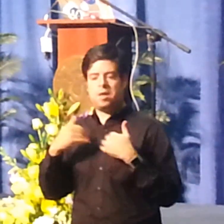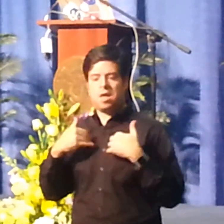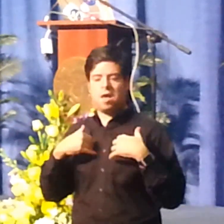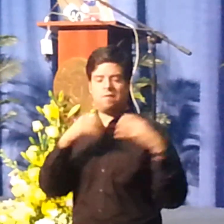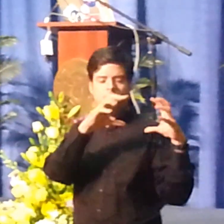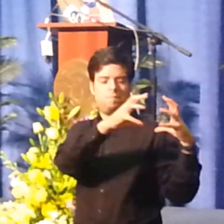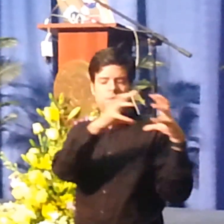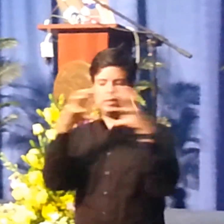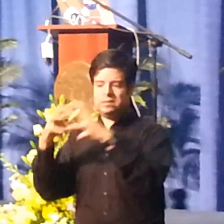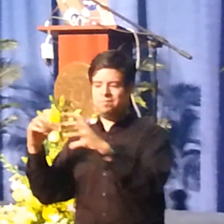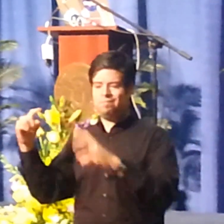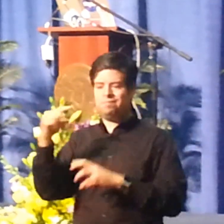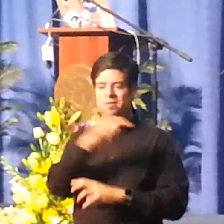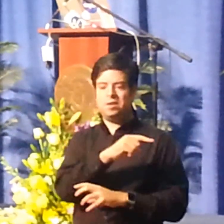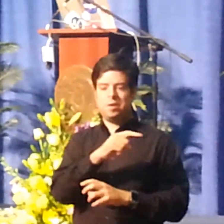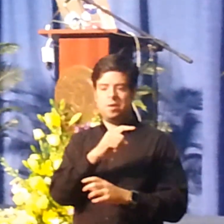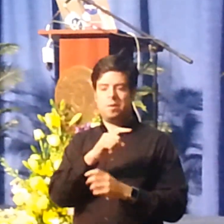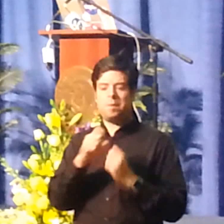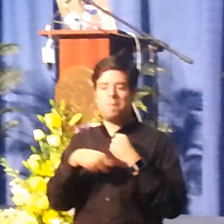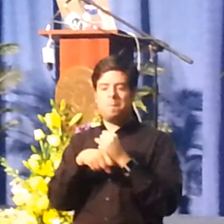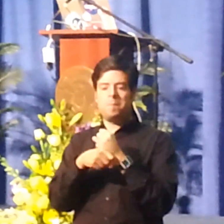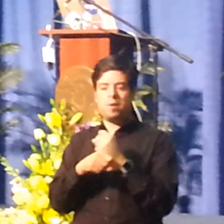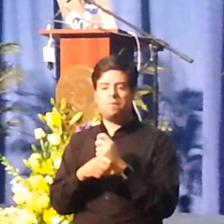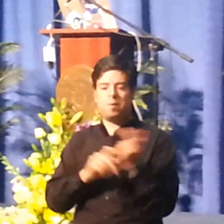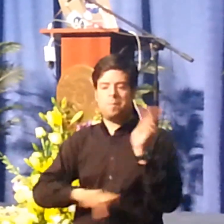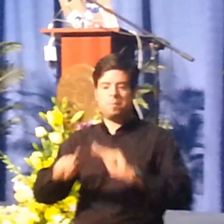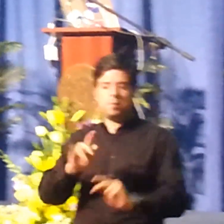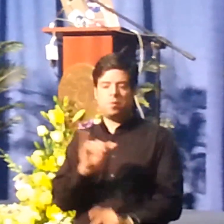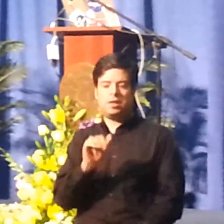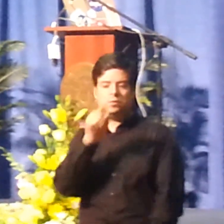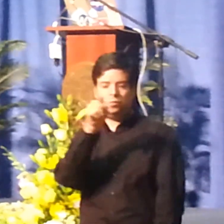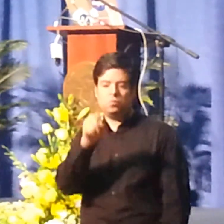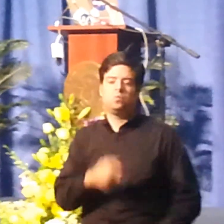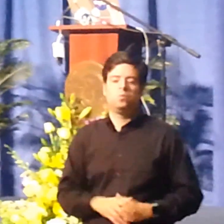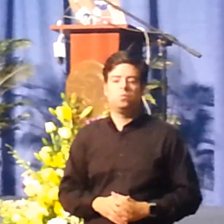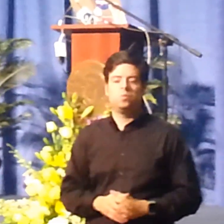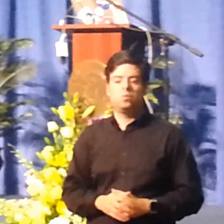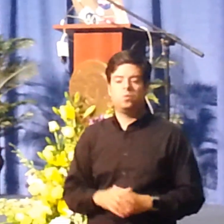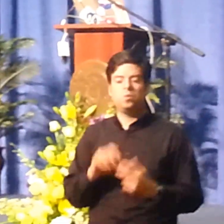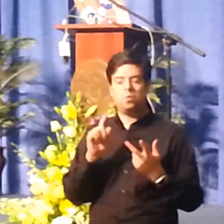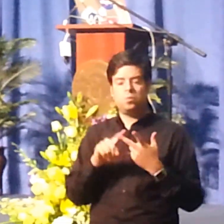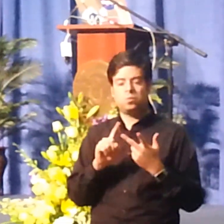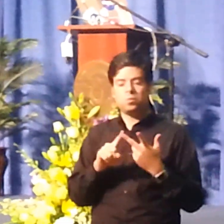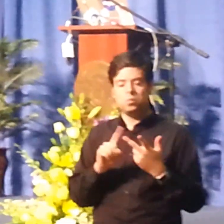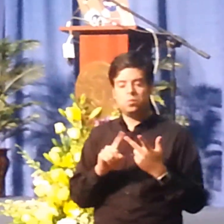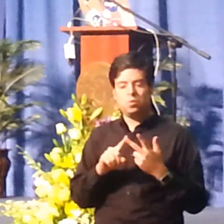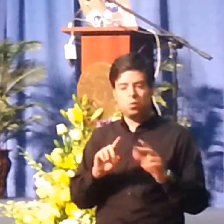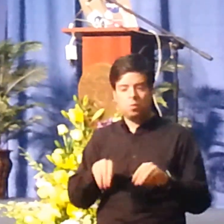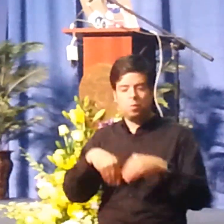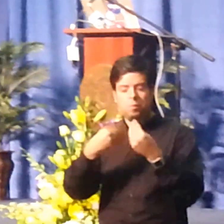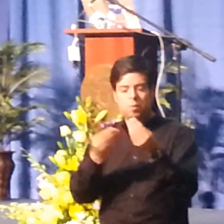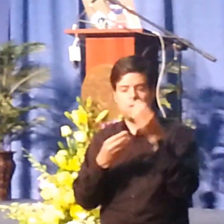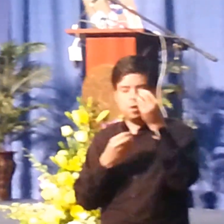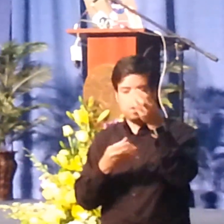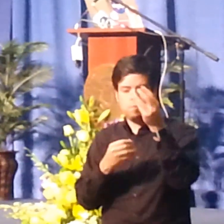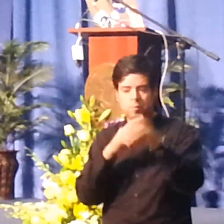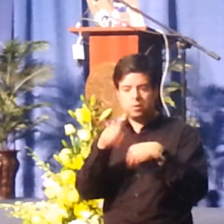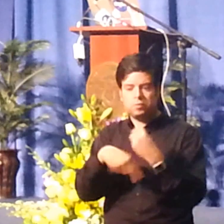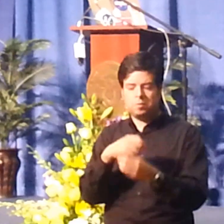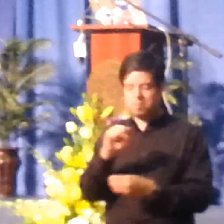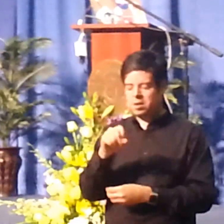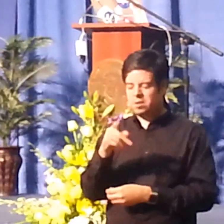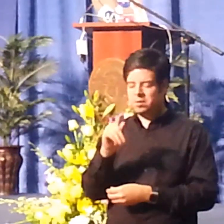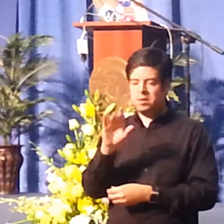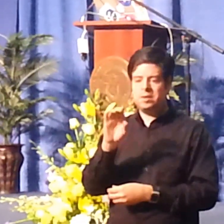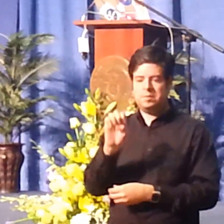flight. And it was built by people like you. Then the big thing we provide you is information about space, the news